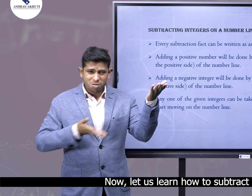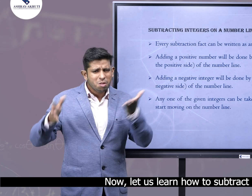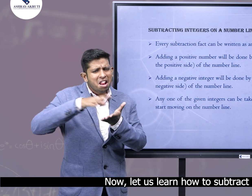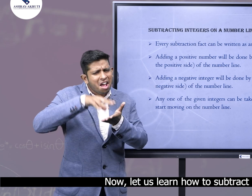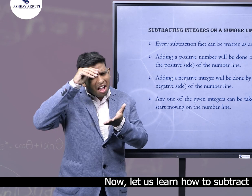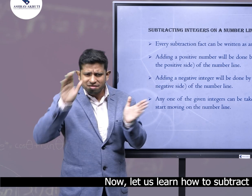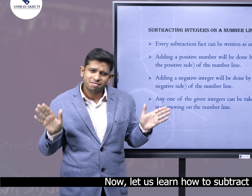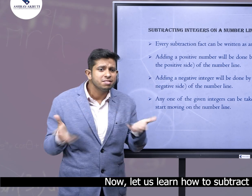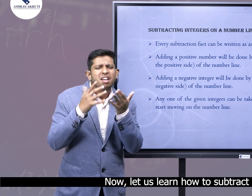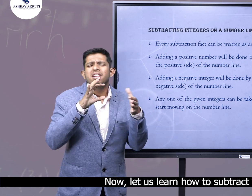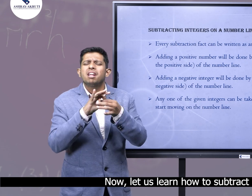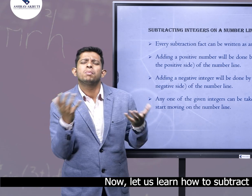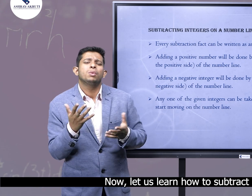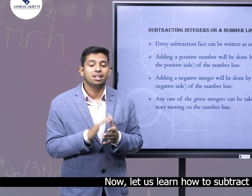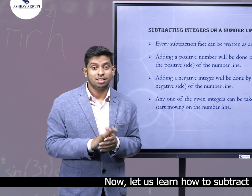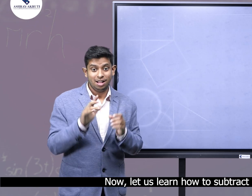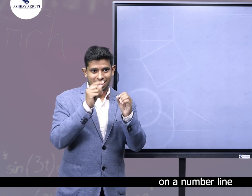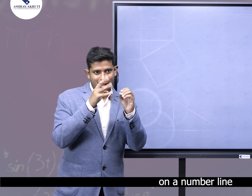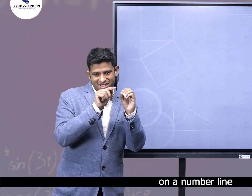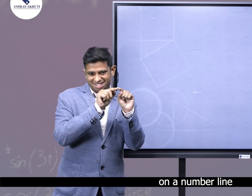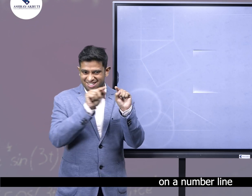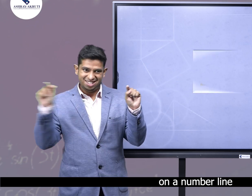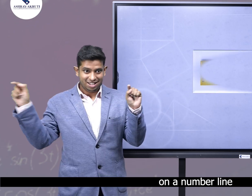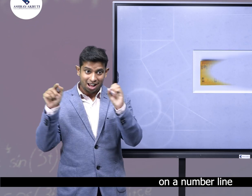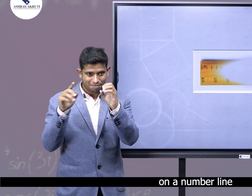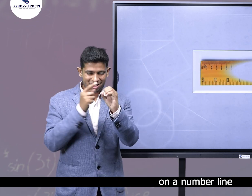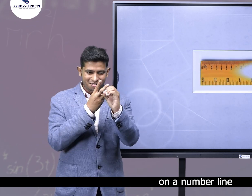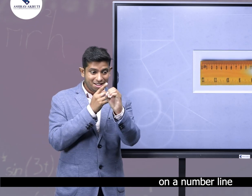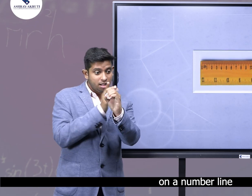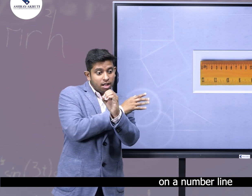Now, let us learn how to subtract integers on a number line.